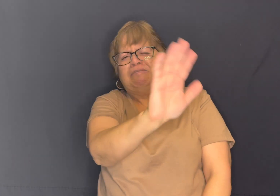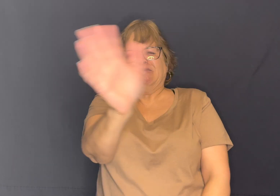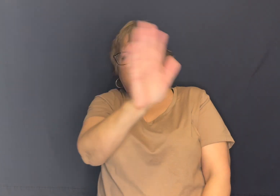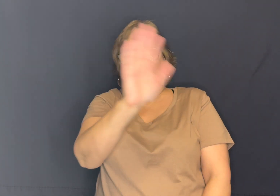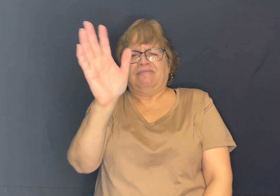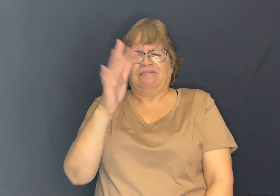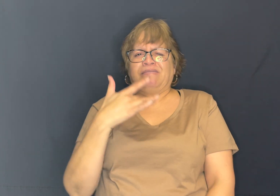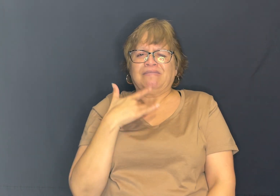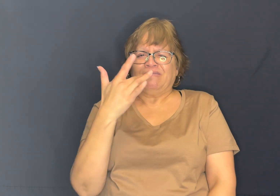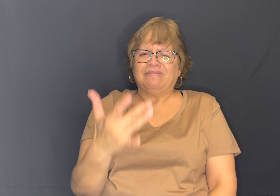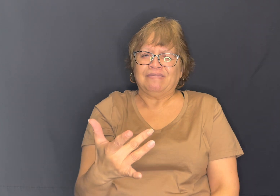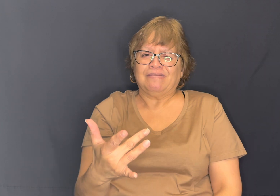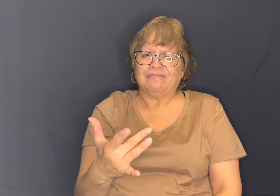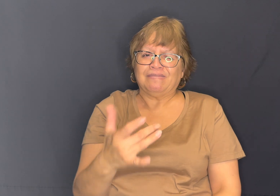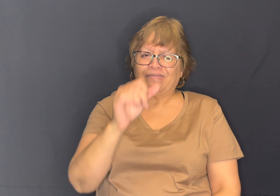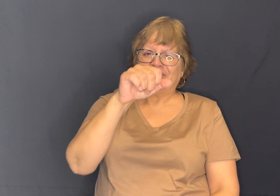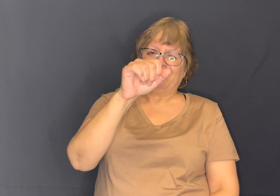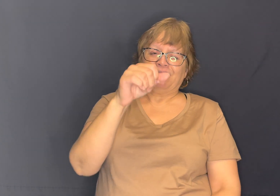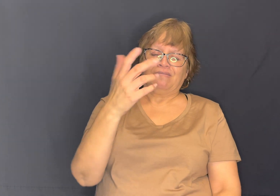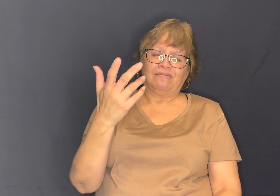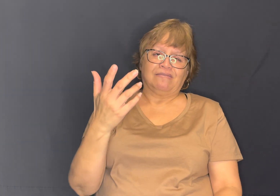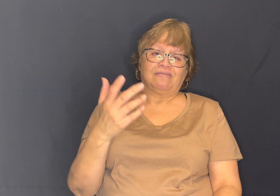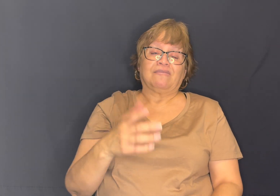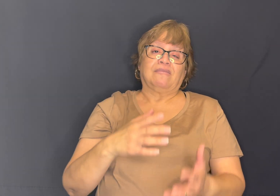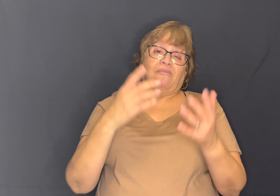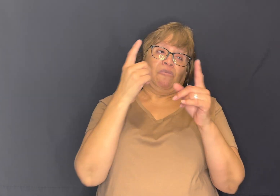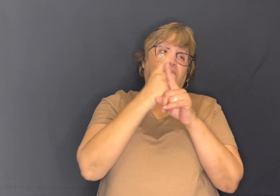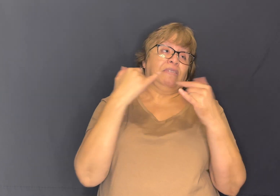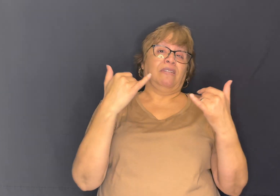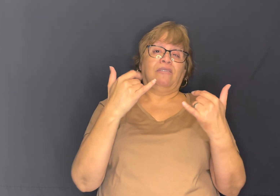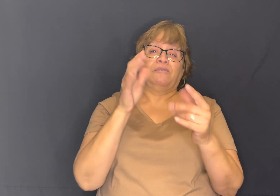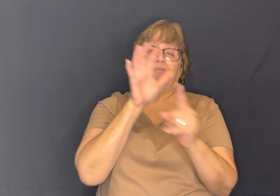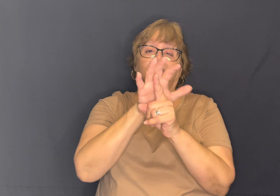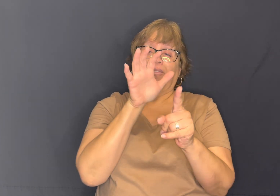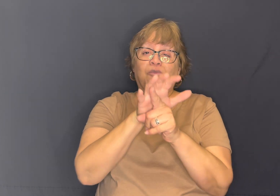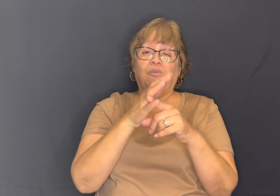or wave to try to get somebody's attention, kind of a visual cue.